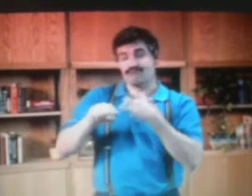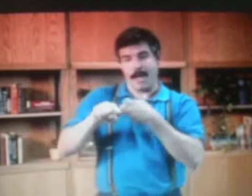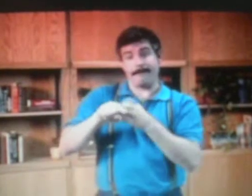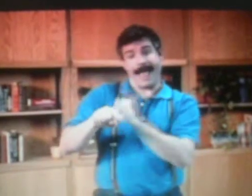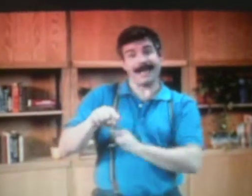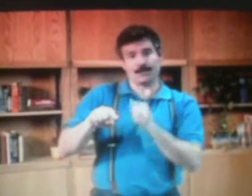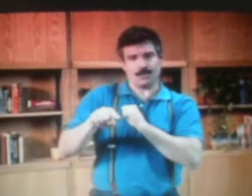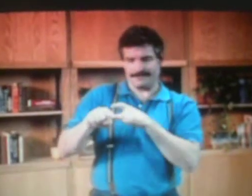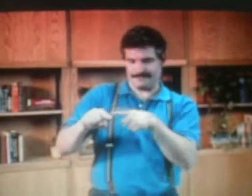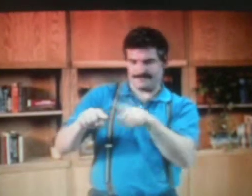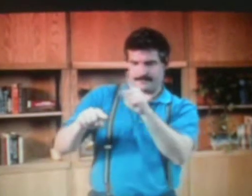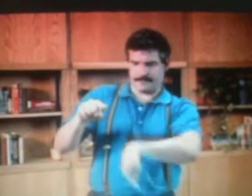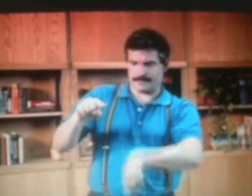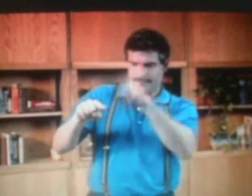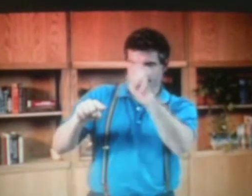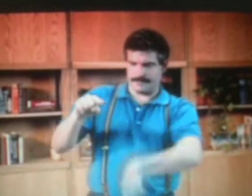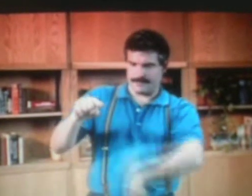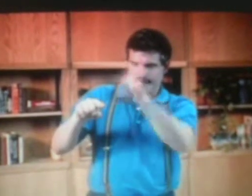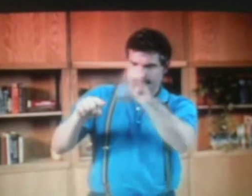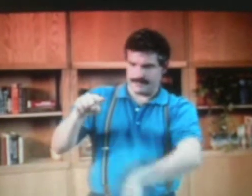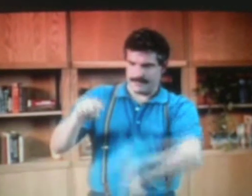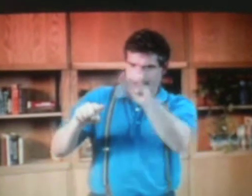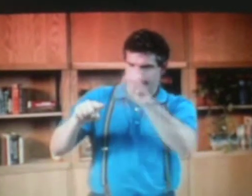but I always had this issue of saying I can't.